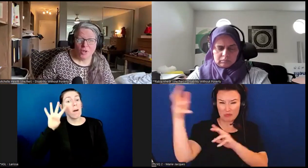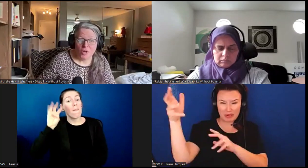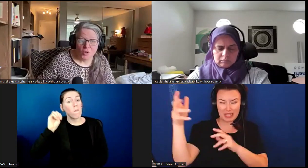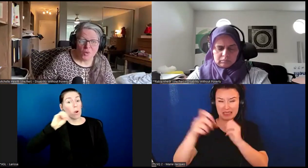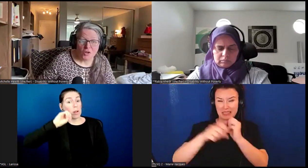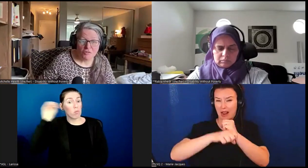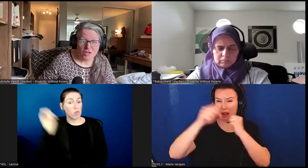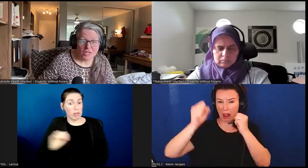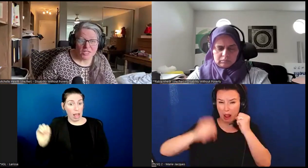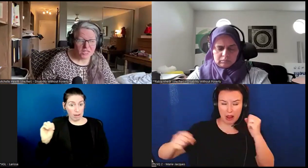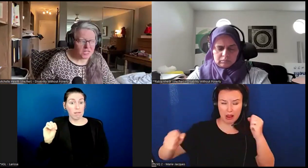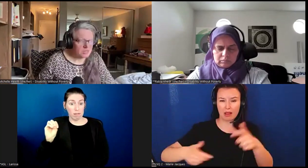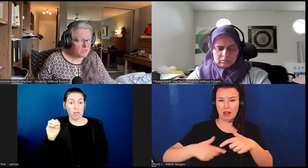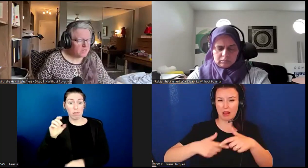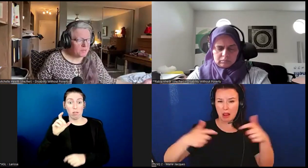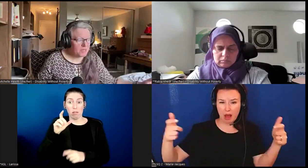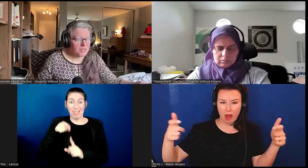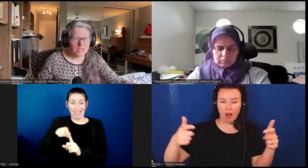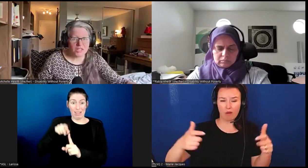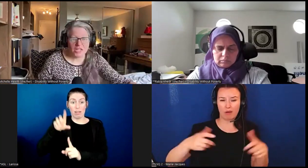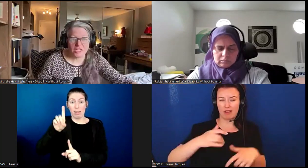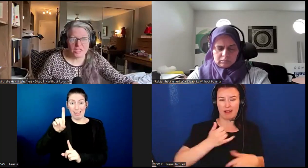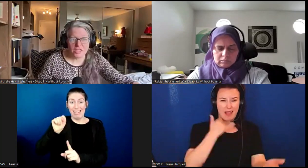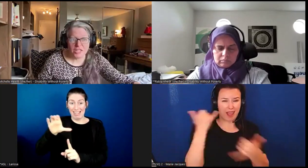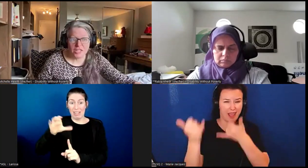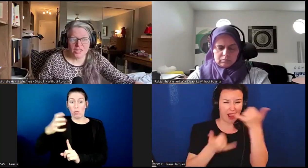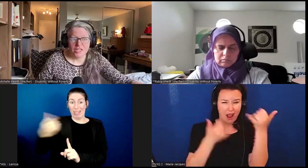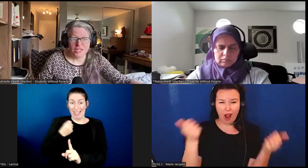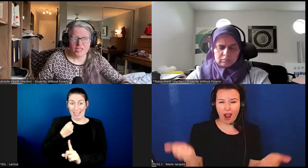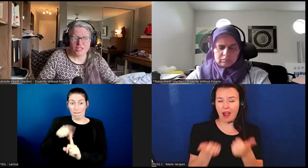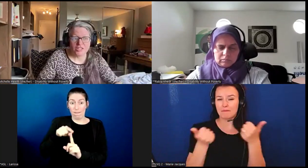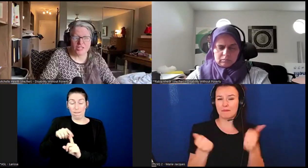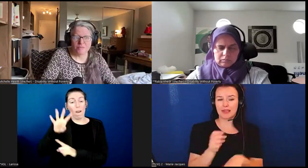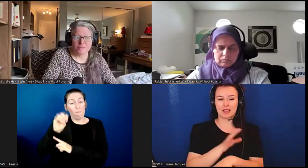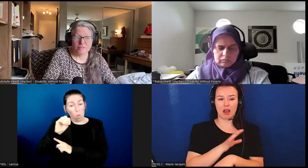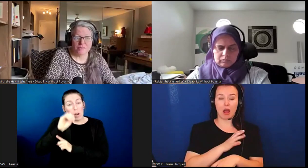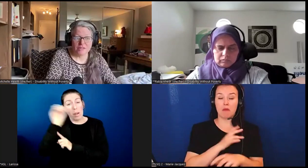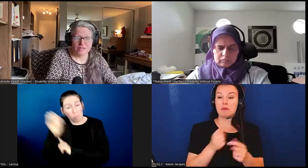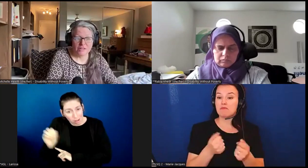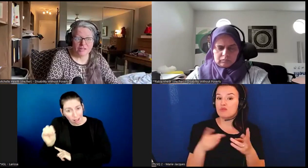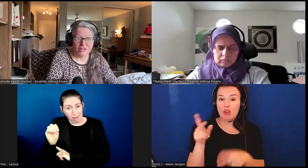people who are currently DTC recipients that